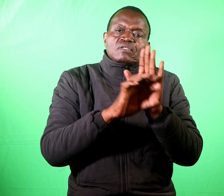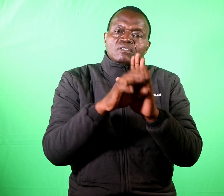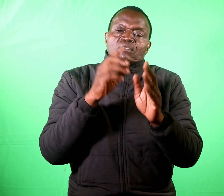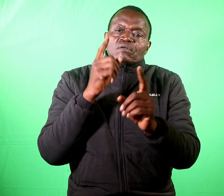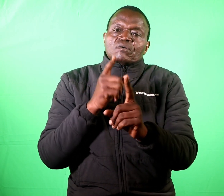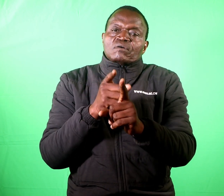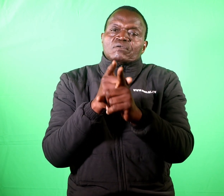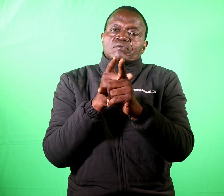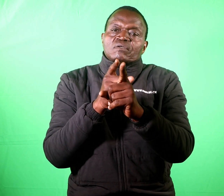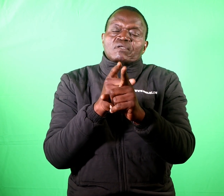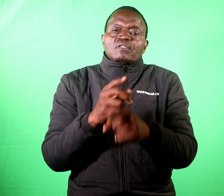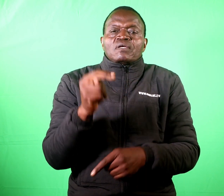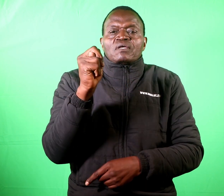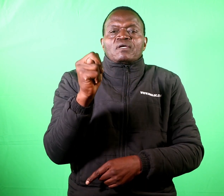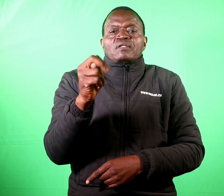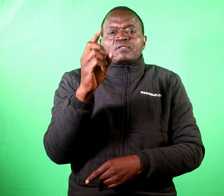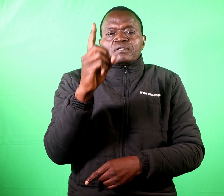in the NDS1,